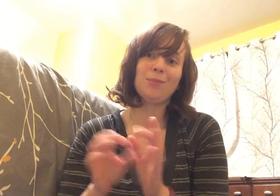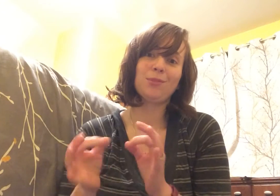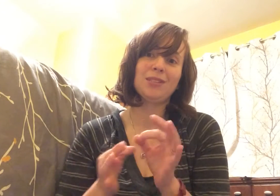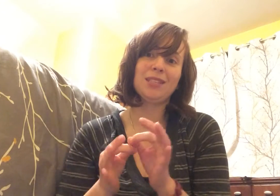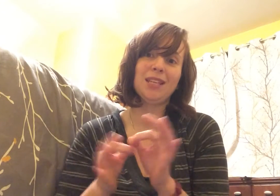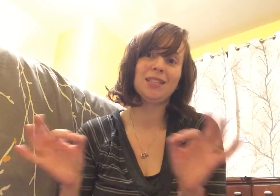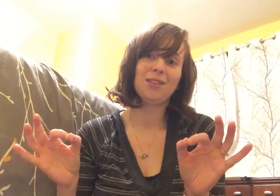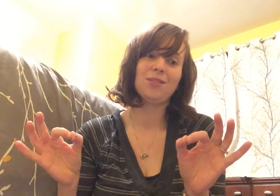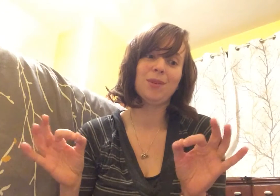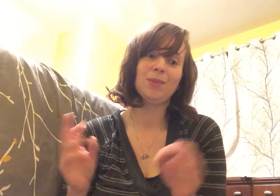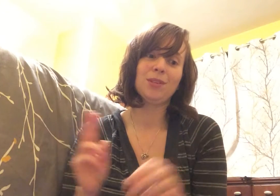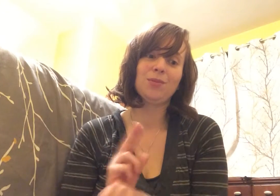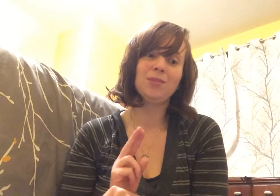example sentence that you can be able to use.